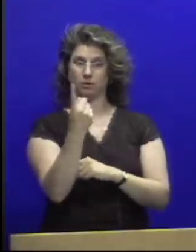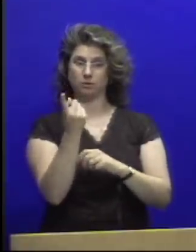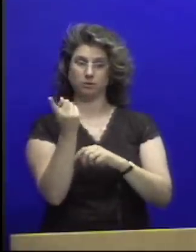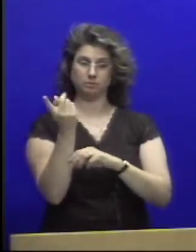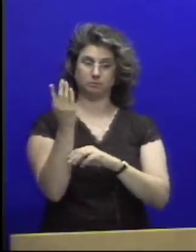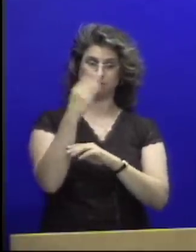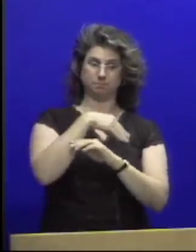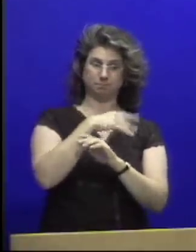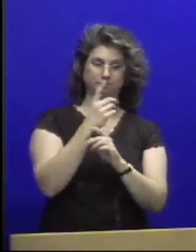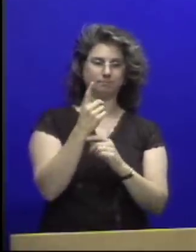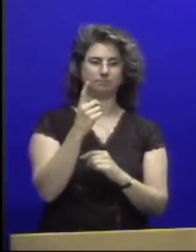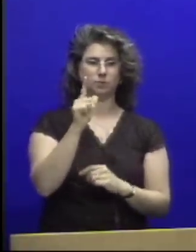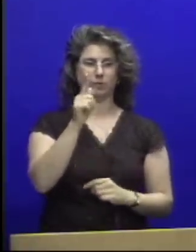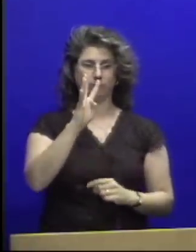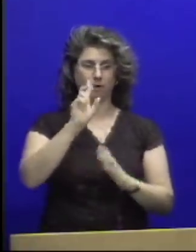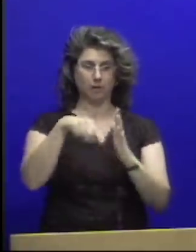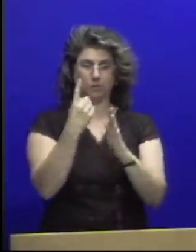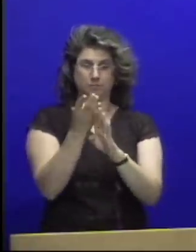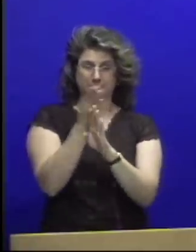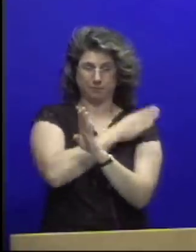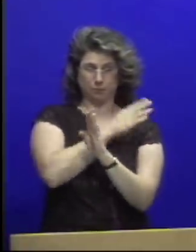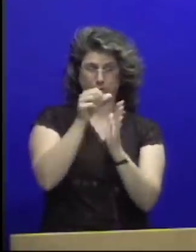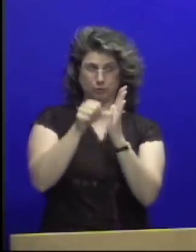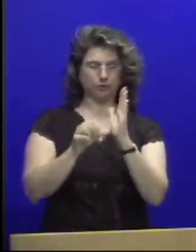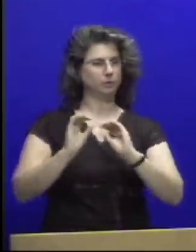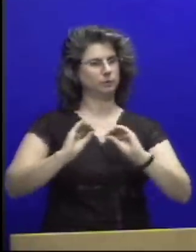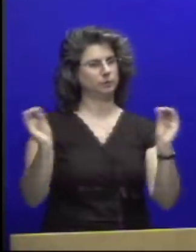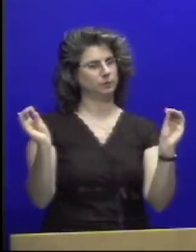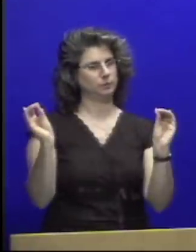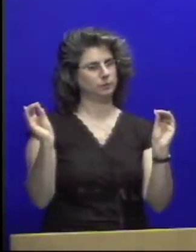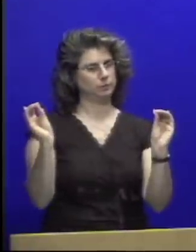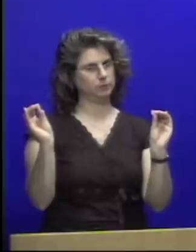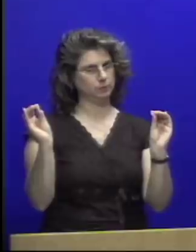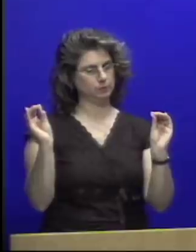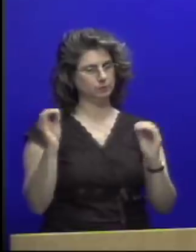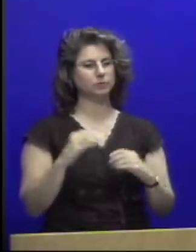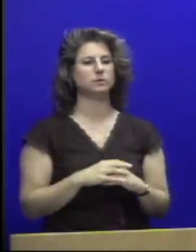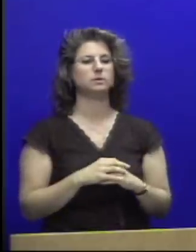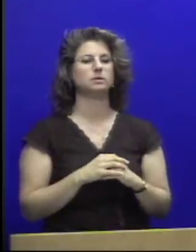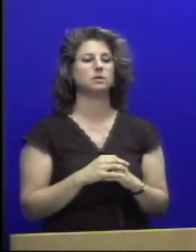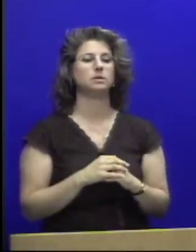before. If you smoke heavily before